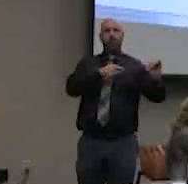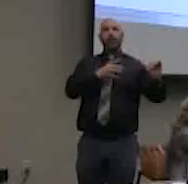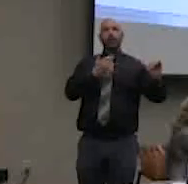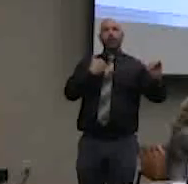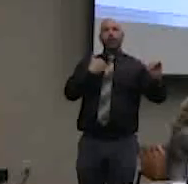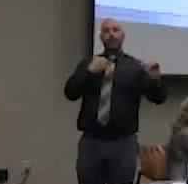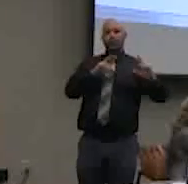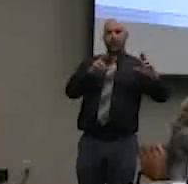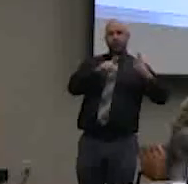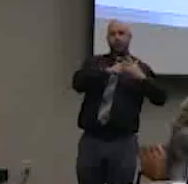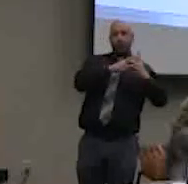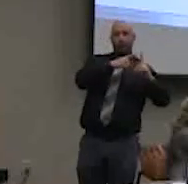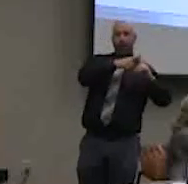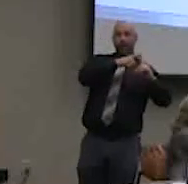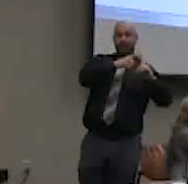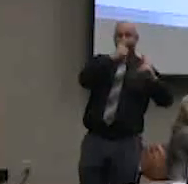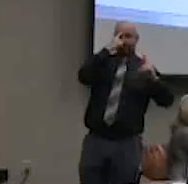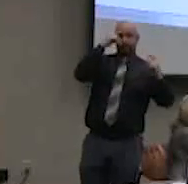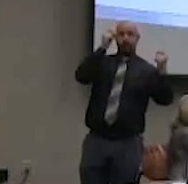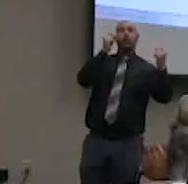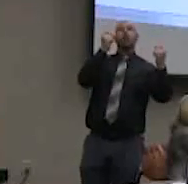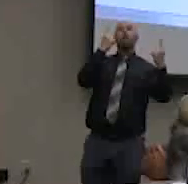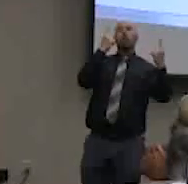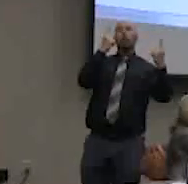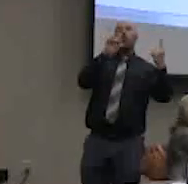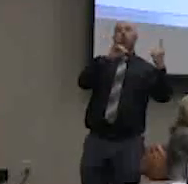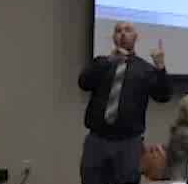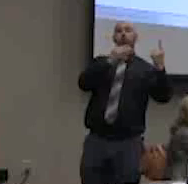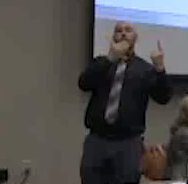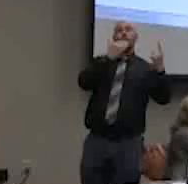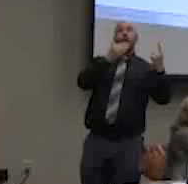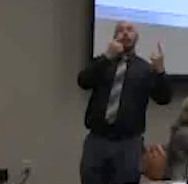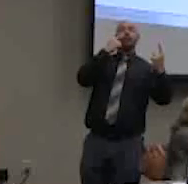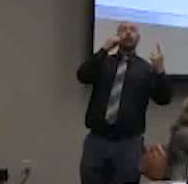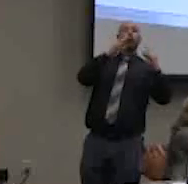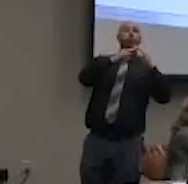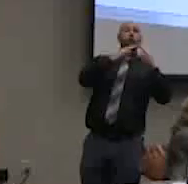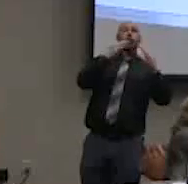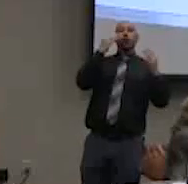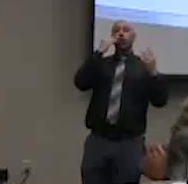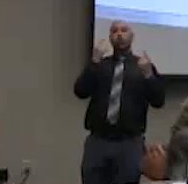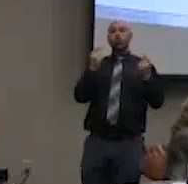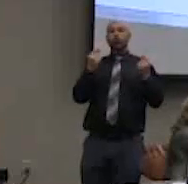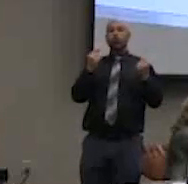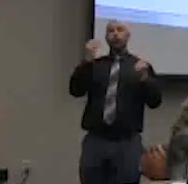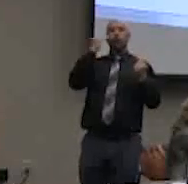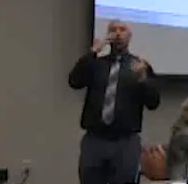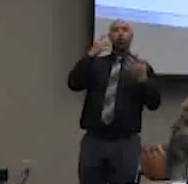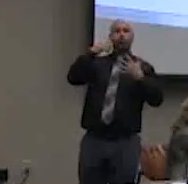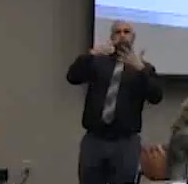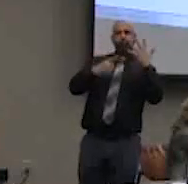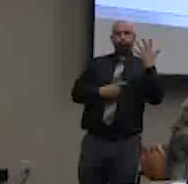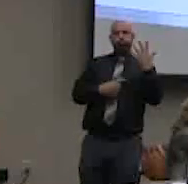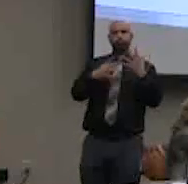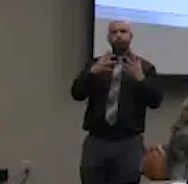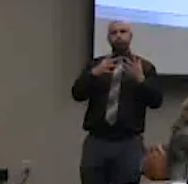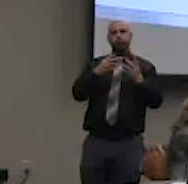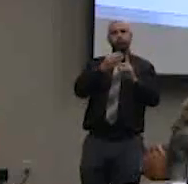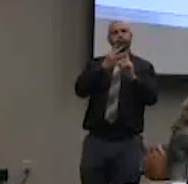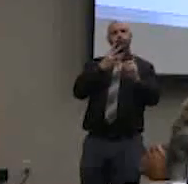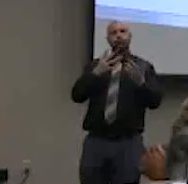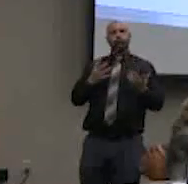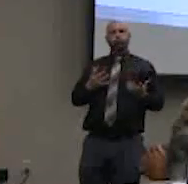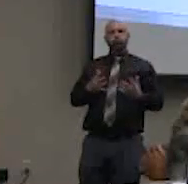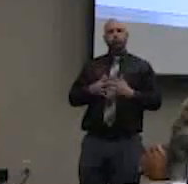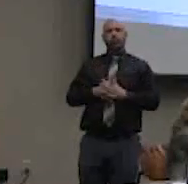that this is a good thing for our community. We know what they do. We know what it's all about. And as Samantha was saying, it will